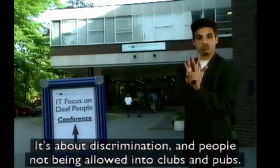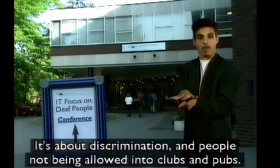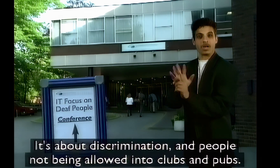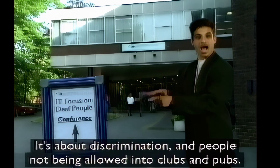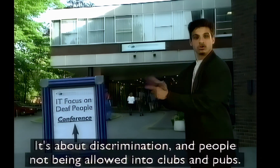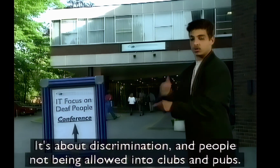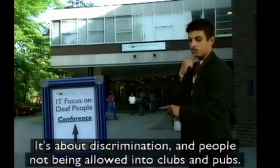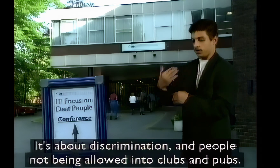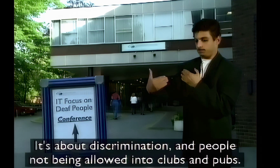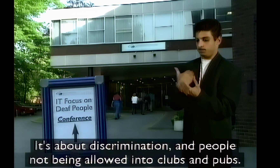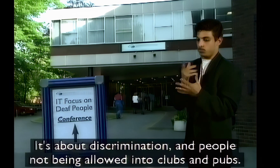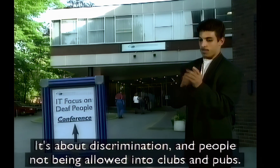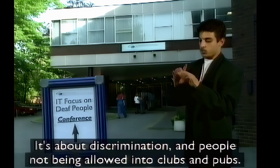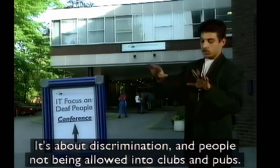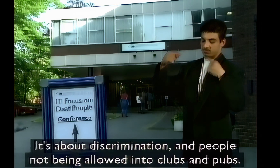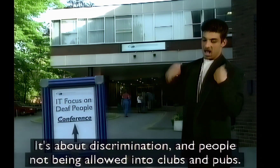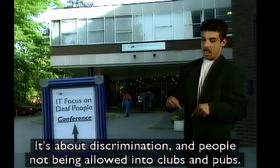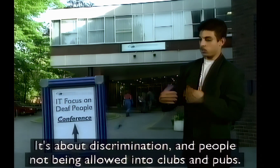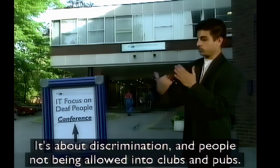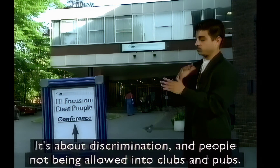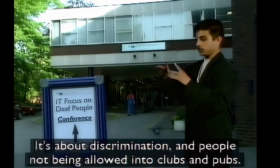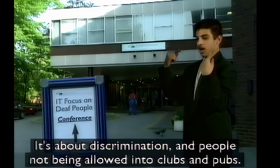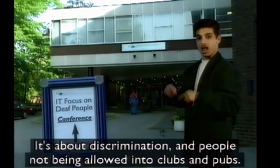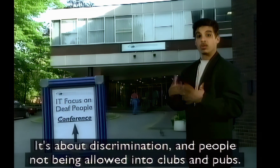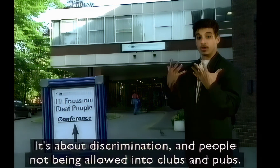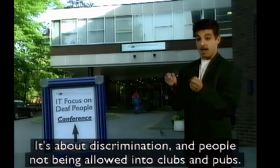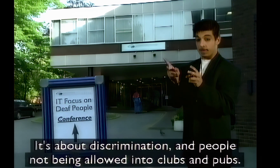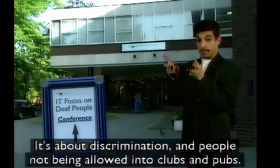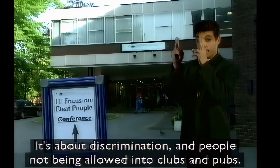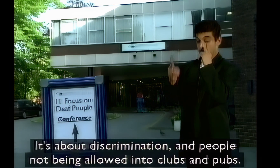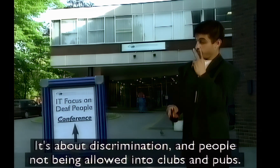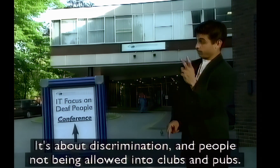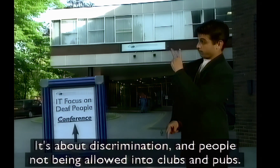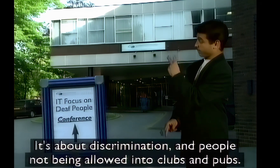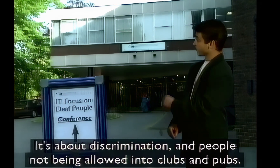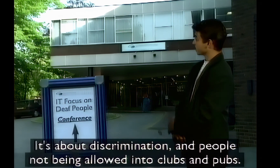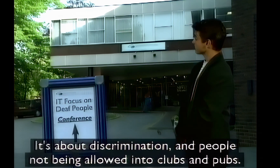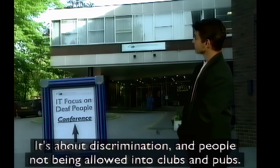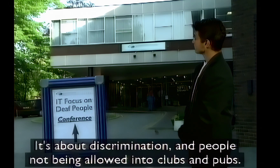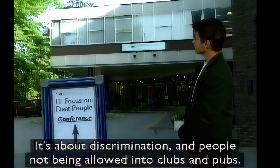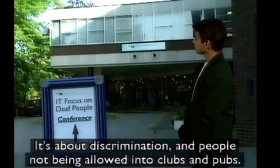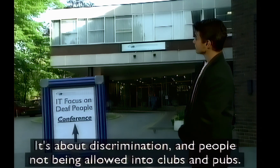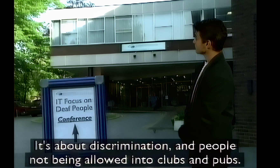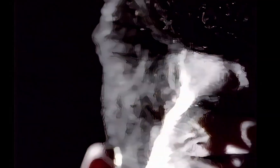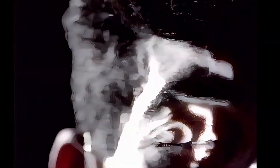The programme's about discrimination and people not being allowed into clubs and pubs.